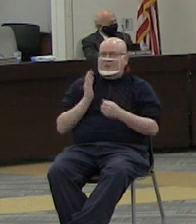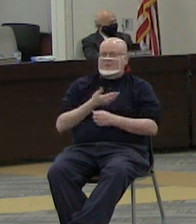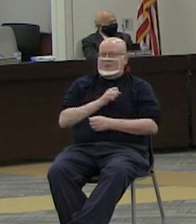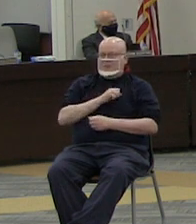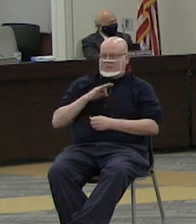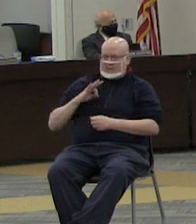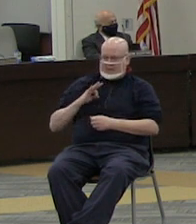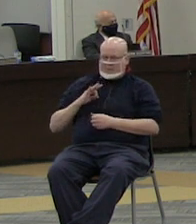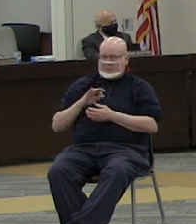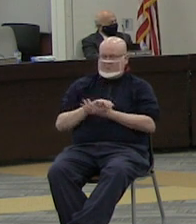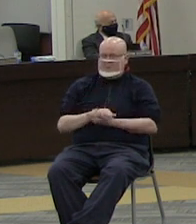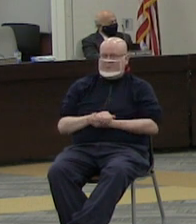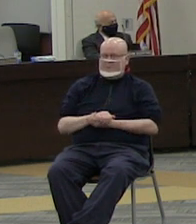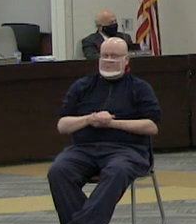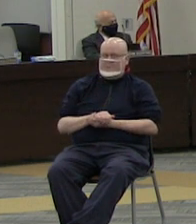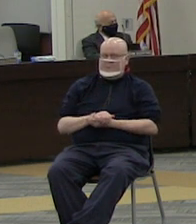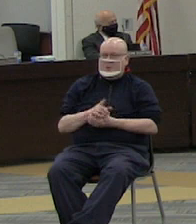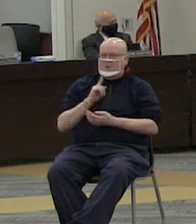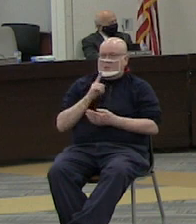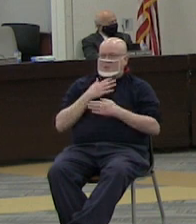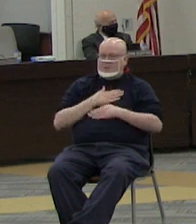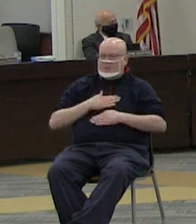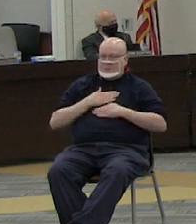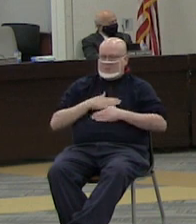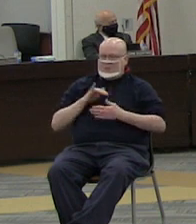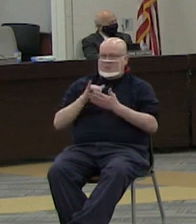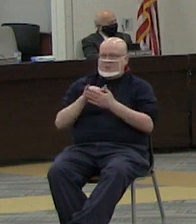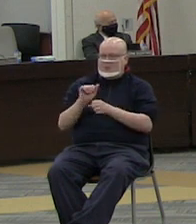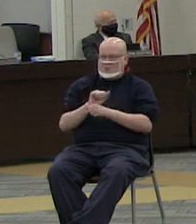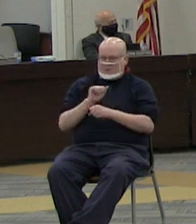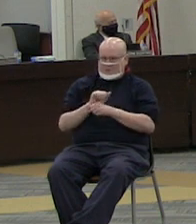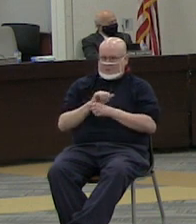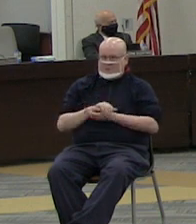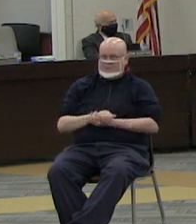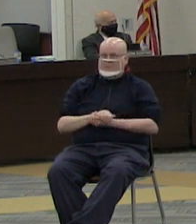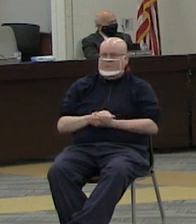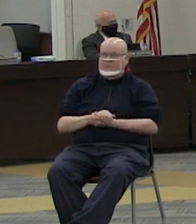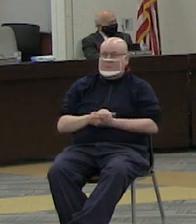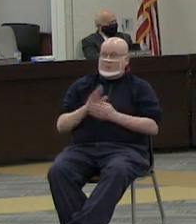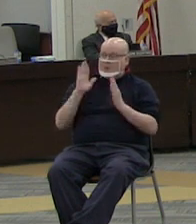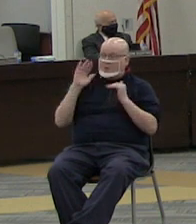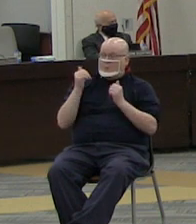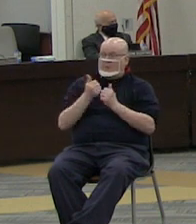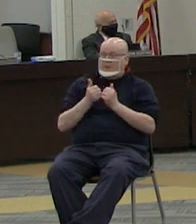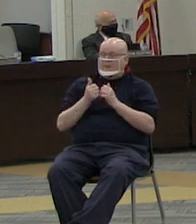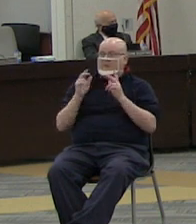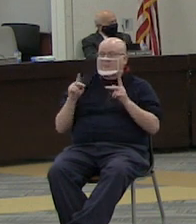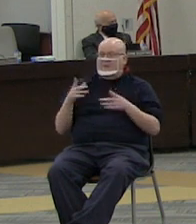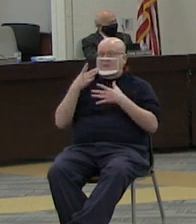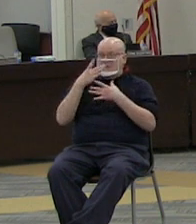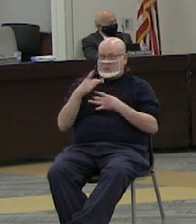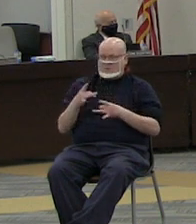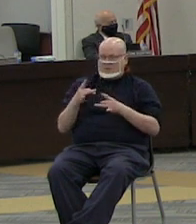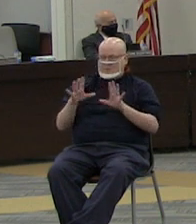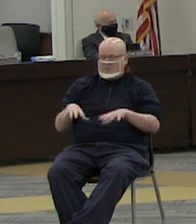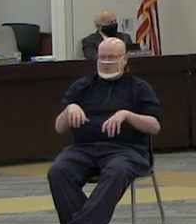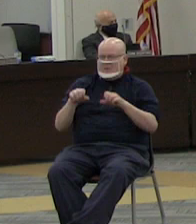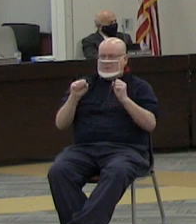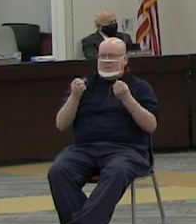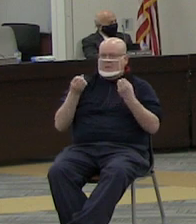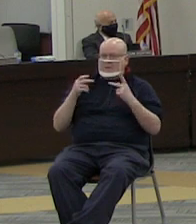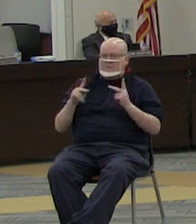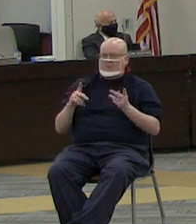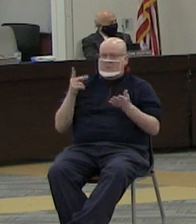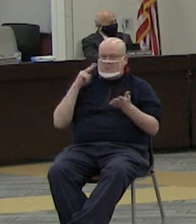so I really, really appreciate that effort. So I hope everyone who's interested will take an opportunity to check it